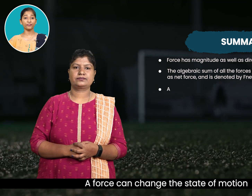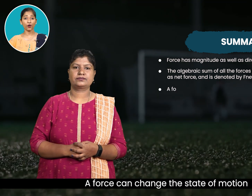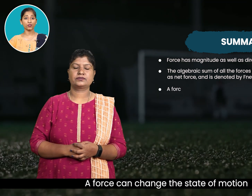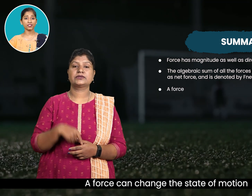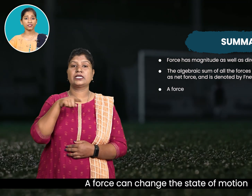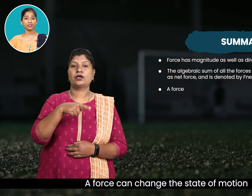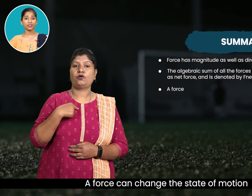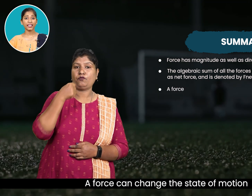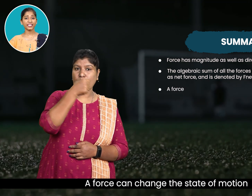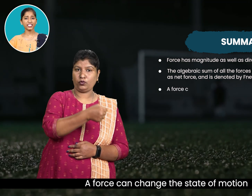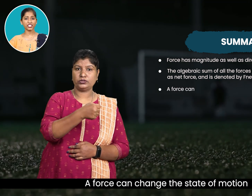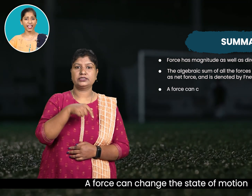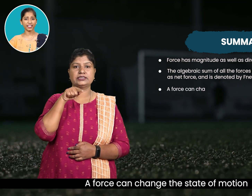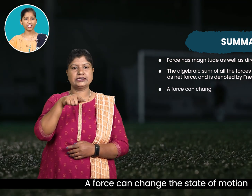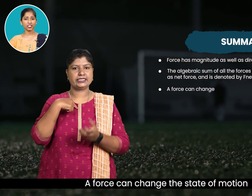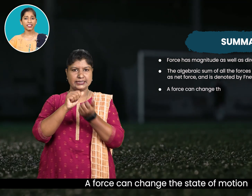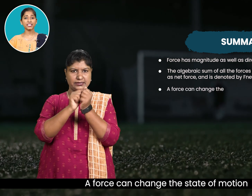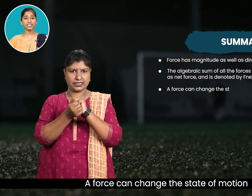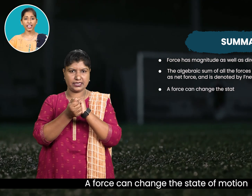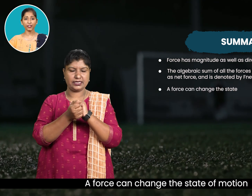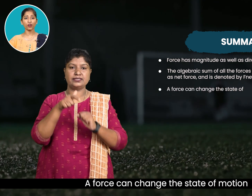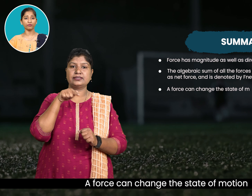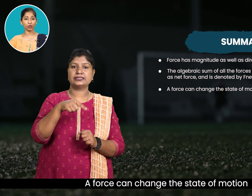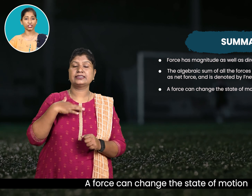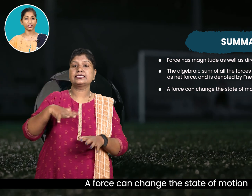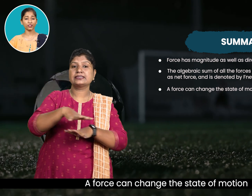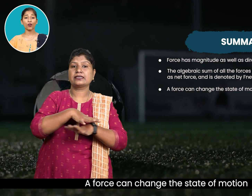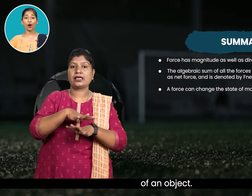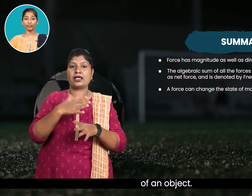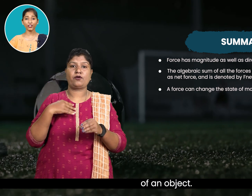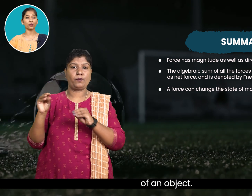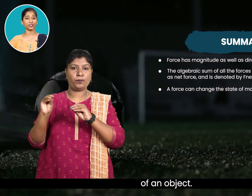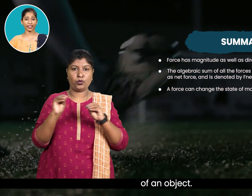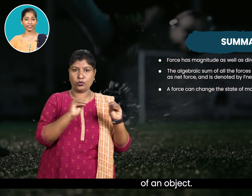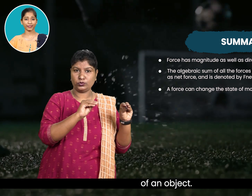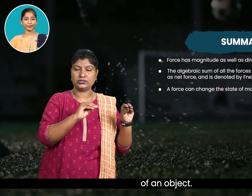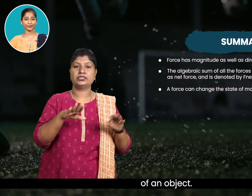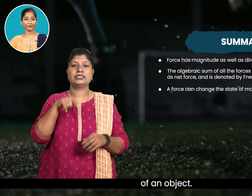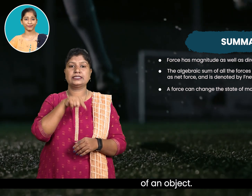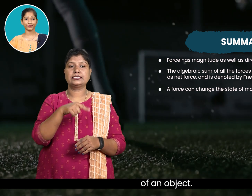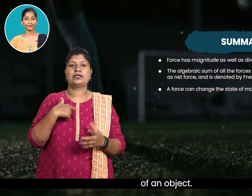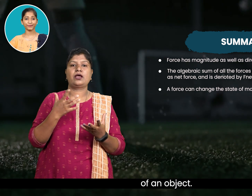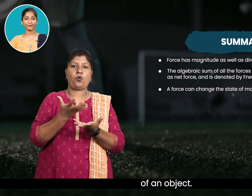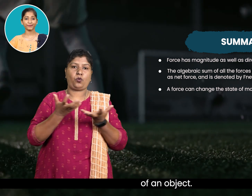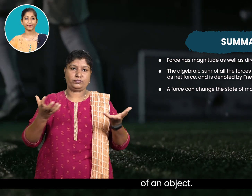A force can change the state of motion of an object.